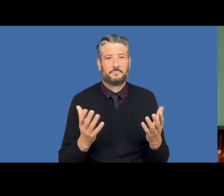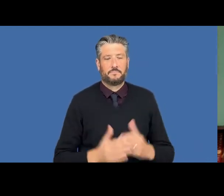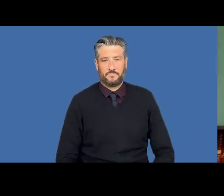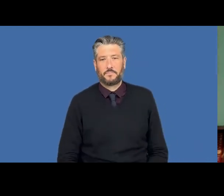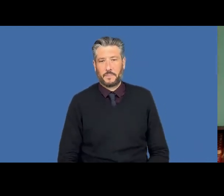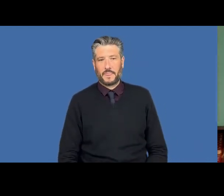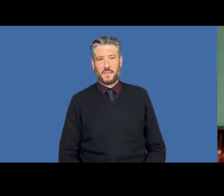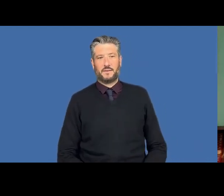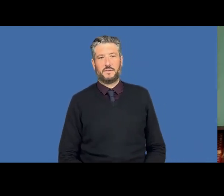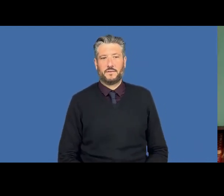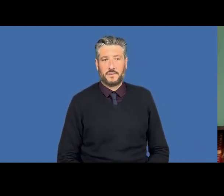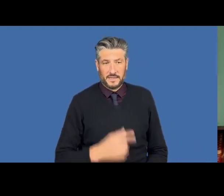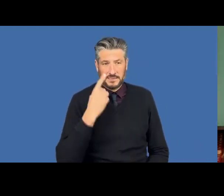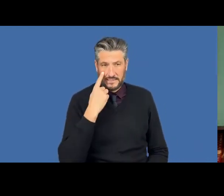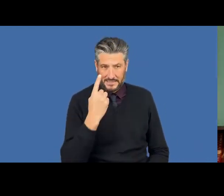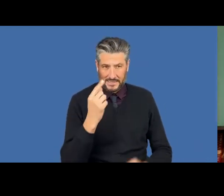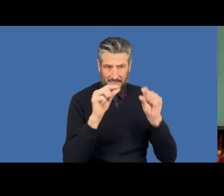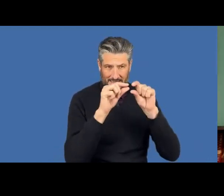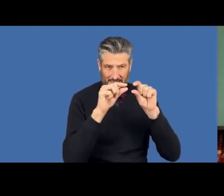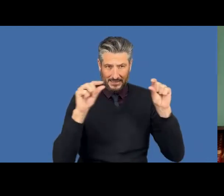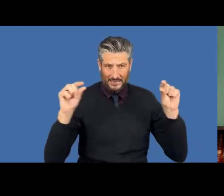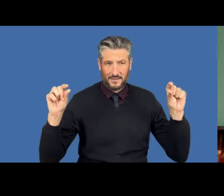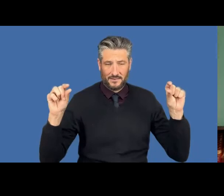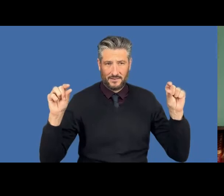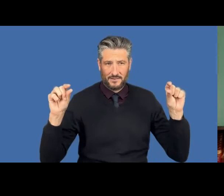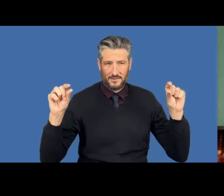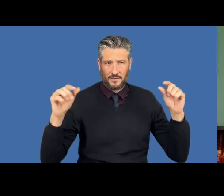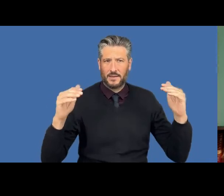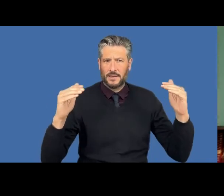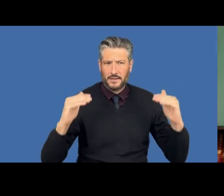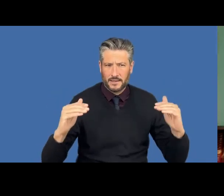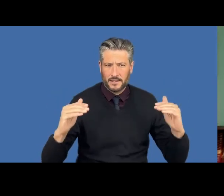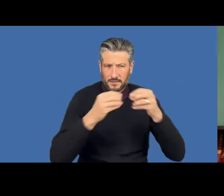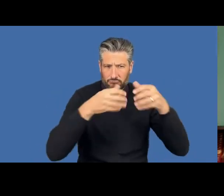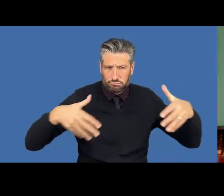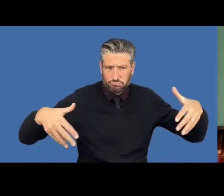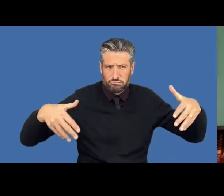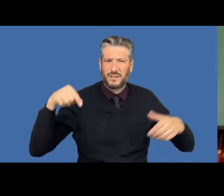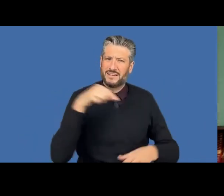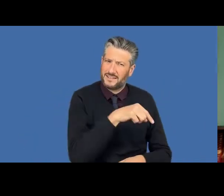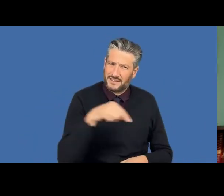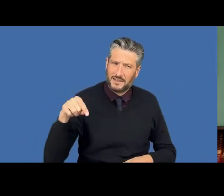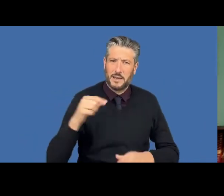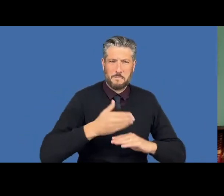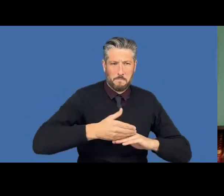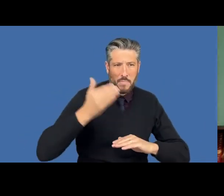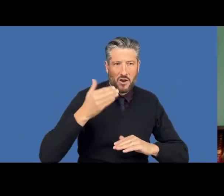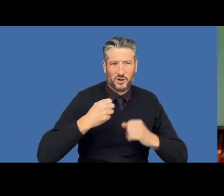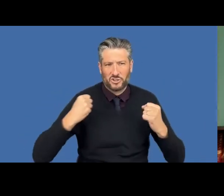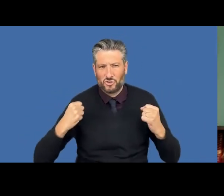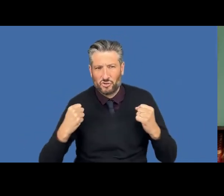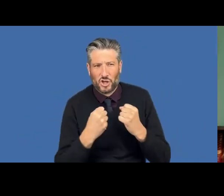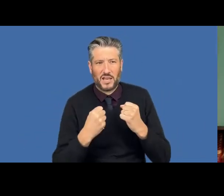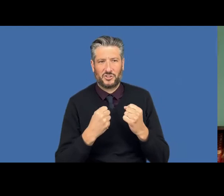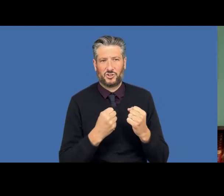the iceberg, underneath it is a lot of barriers and challenges that even before a person with disability says that